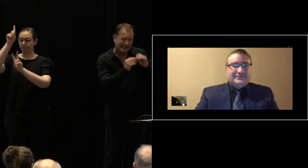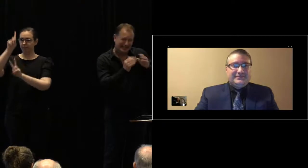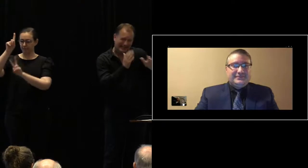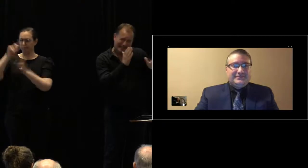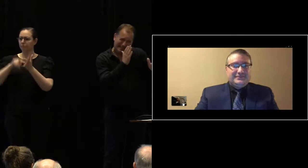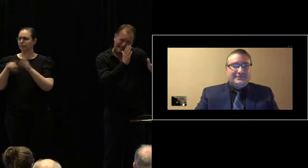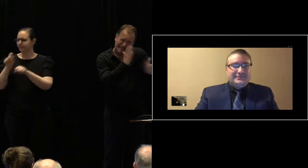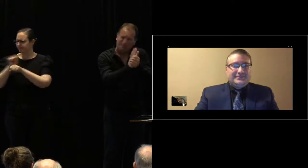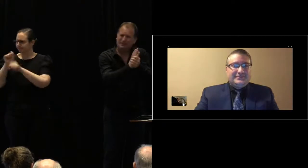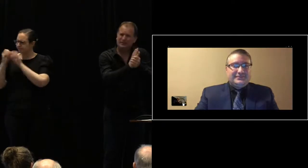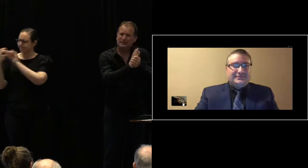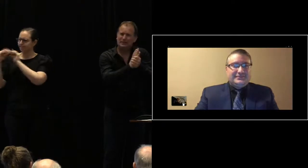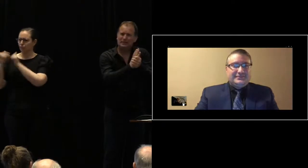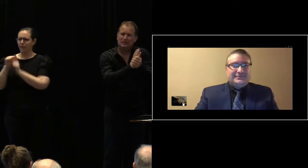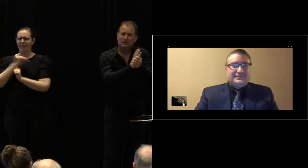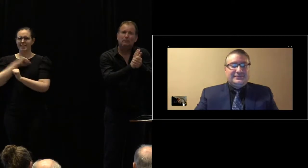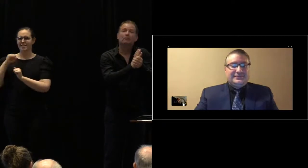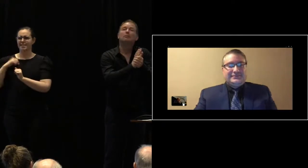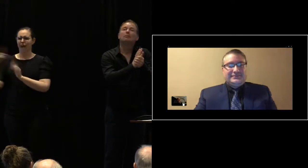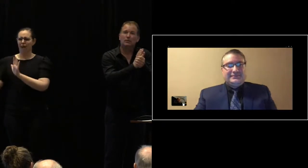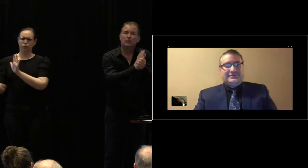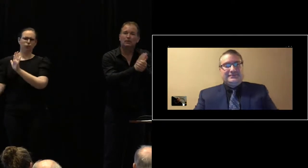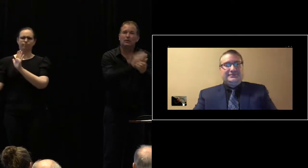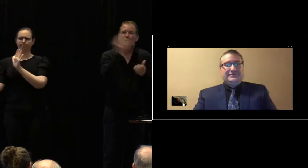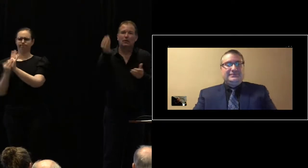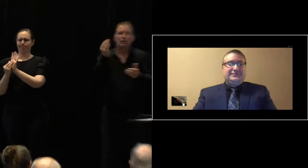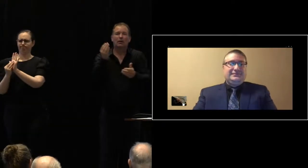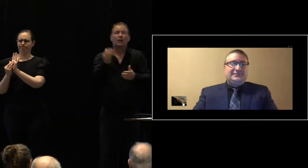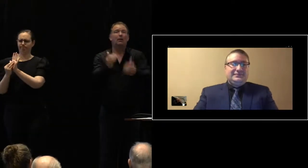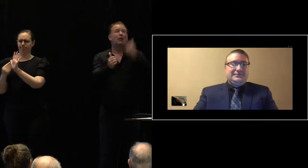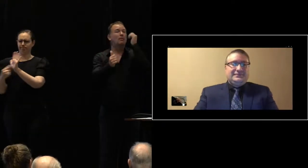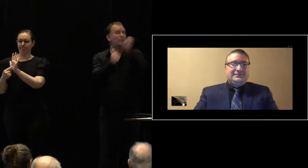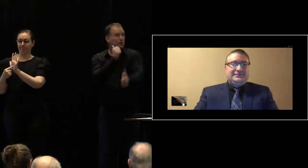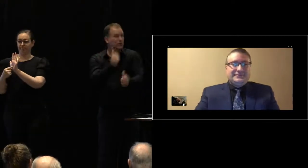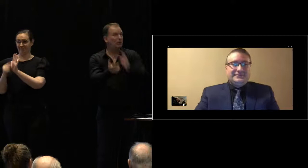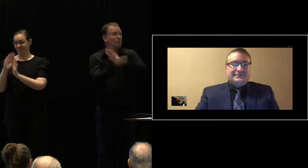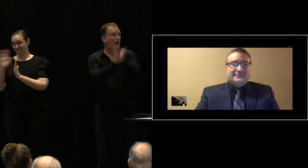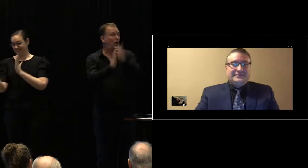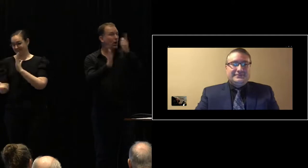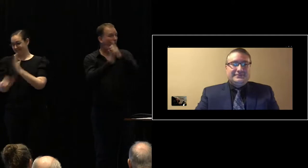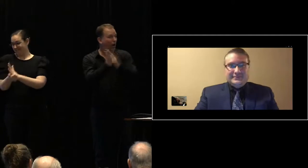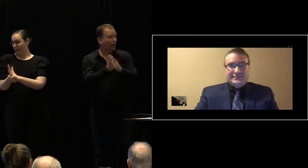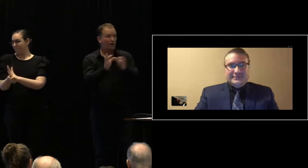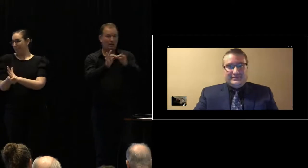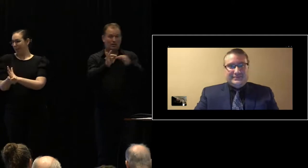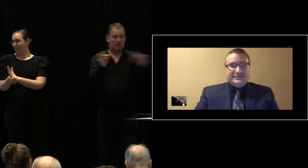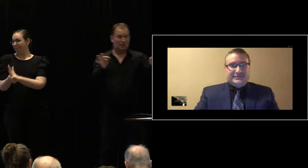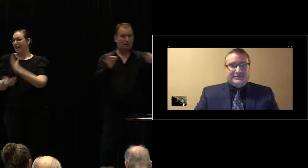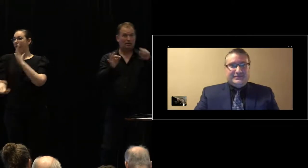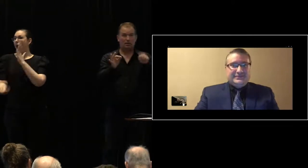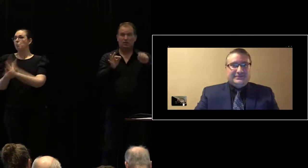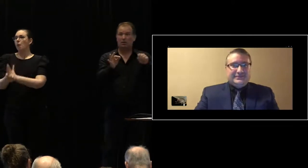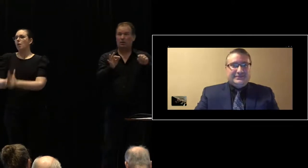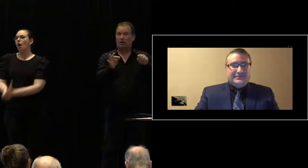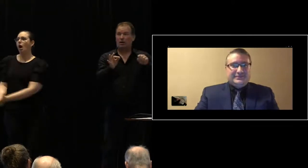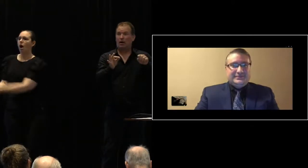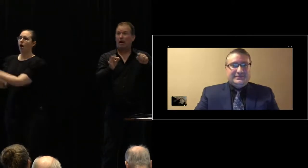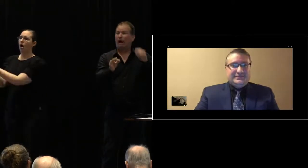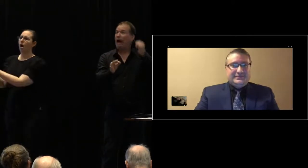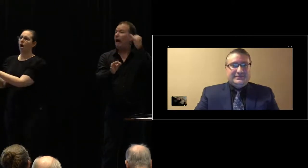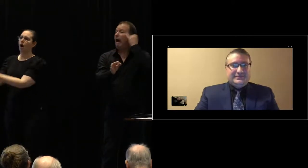escaping me at the moment, to work hard at the Senate level to get that amendment in the Accessible Canada Act.